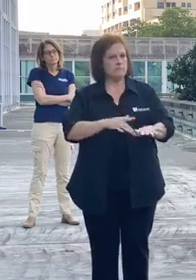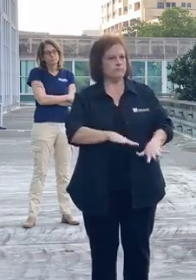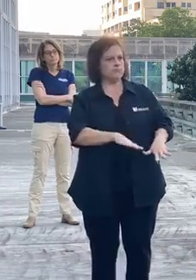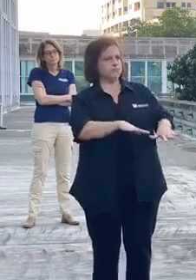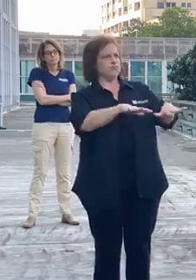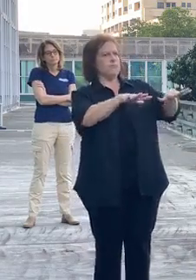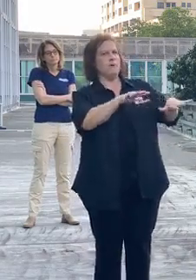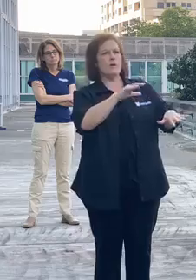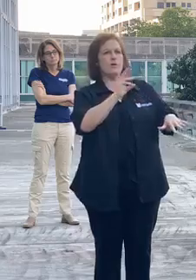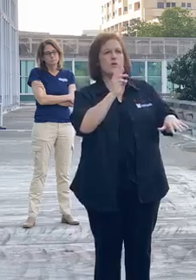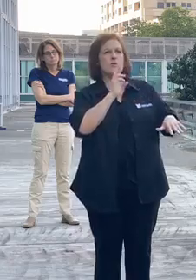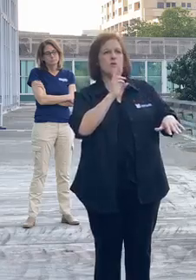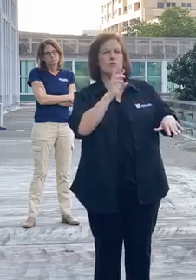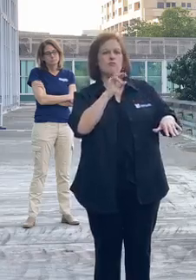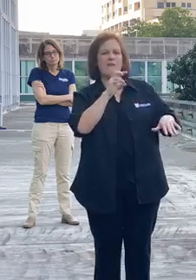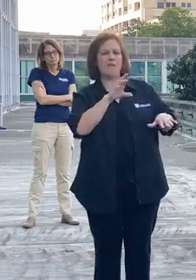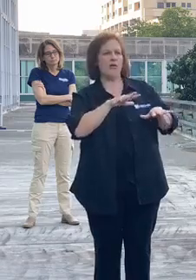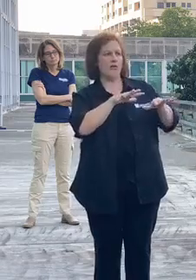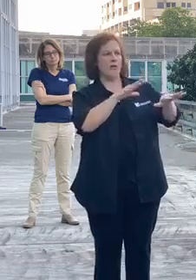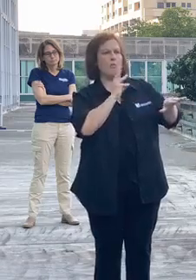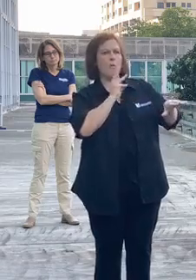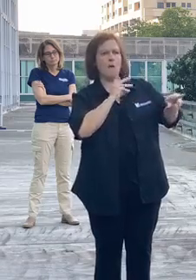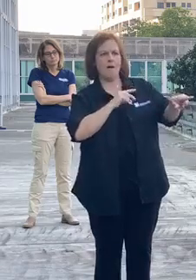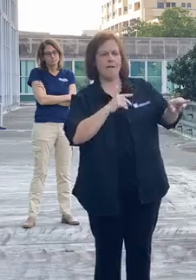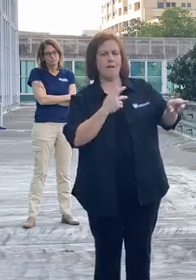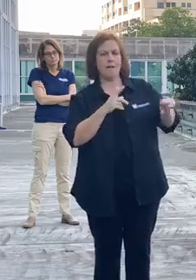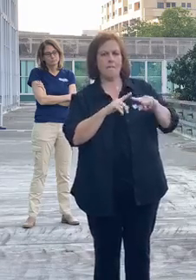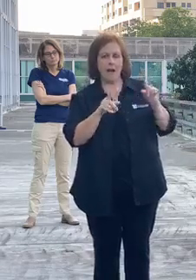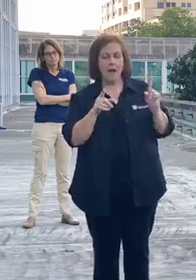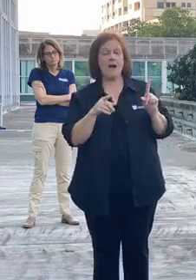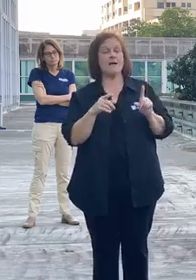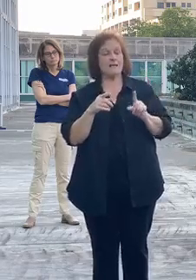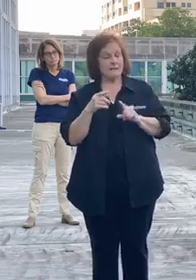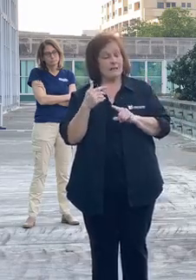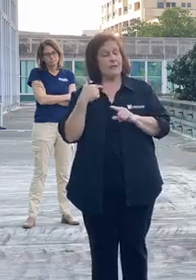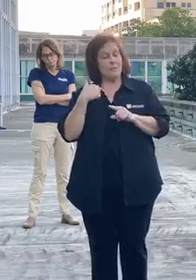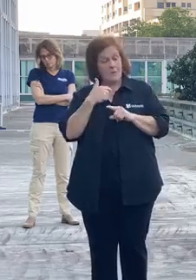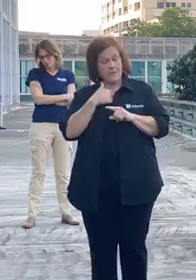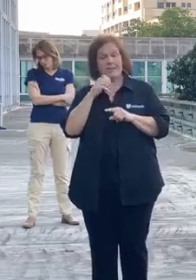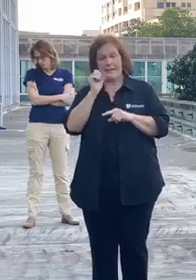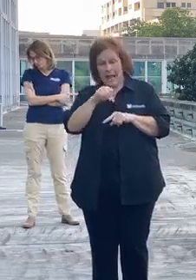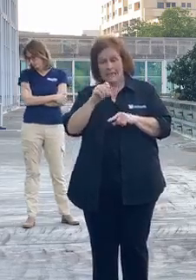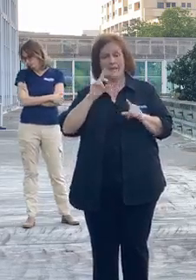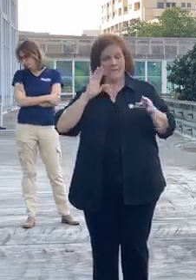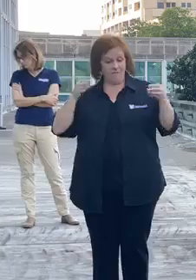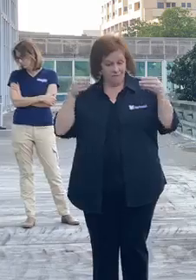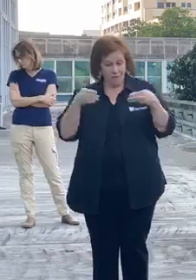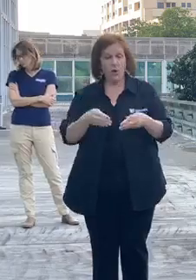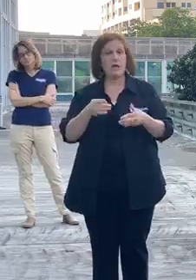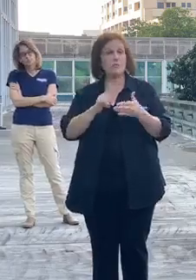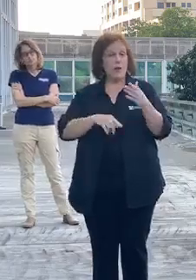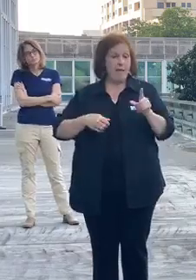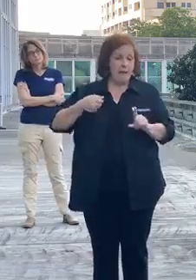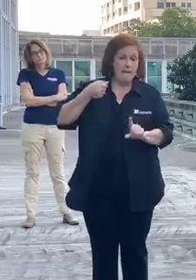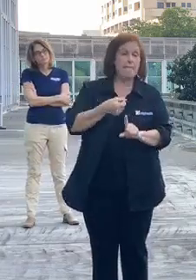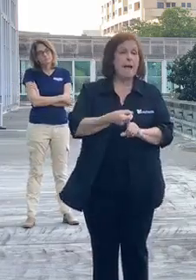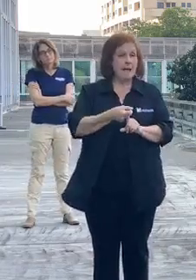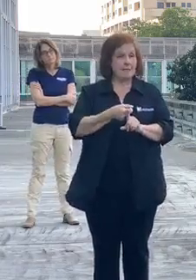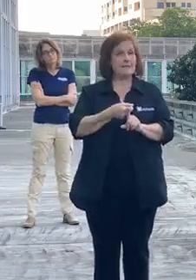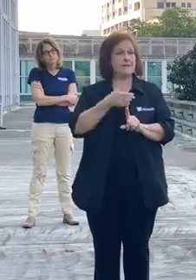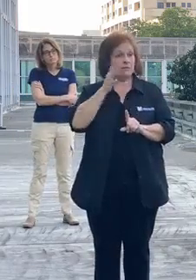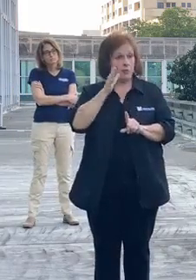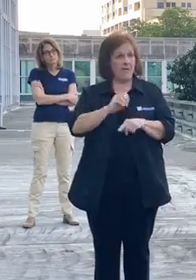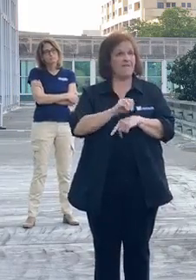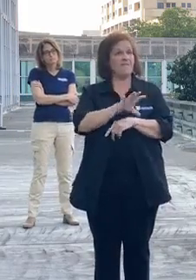well. But there's more to come on that, but understand we are very much focused on the impacts that it will have to the Sewage and